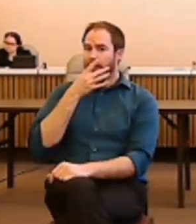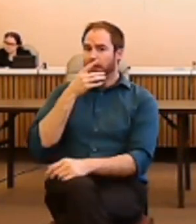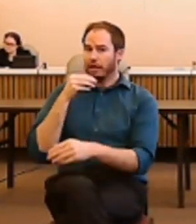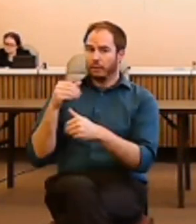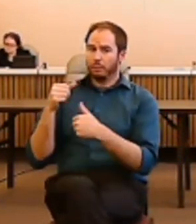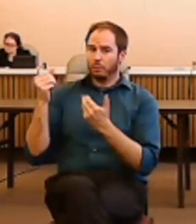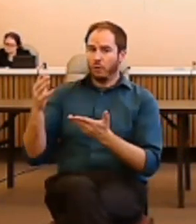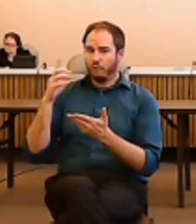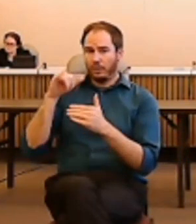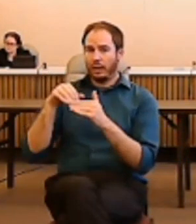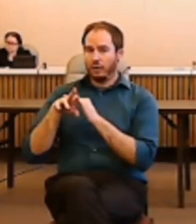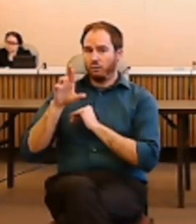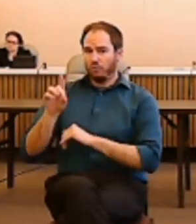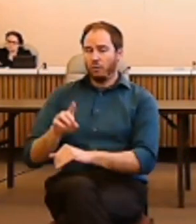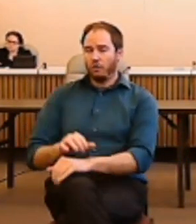that access road?